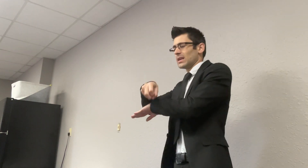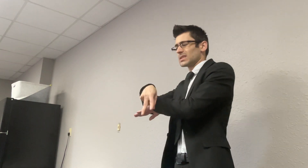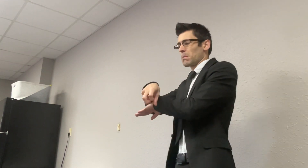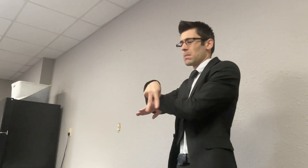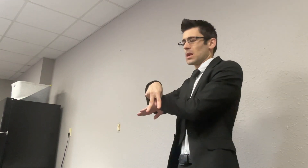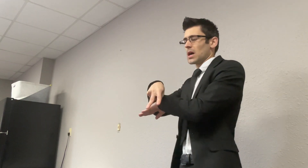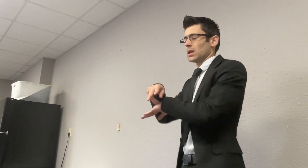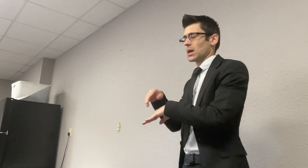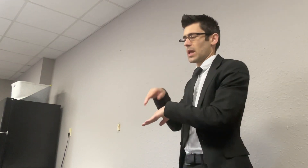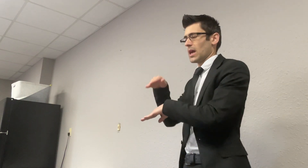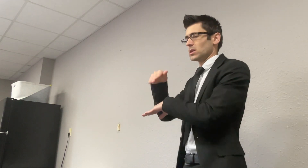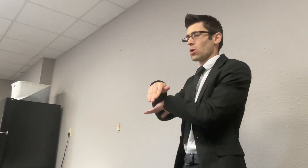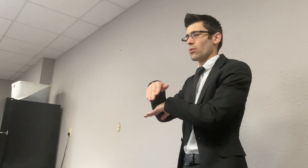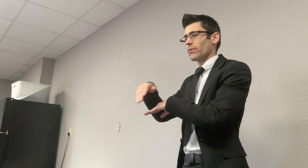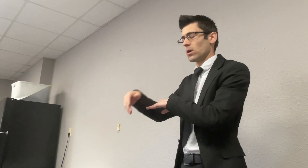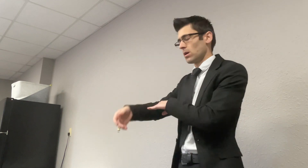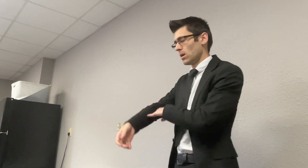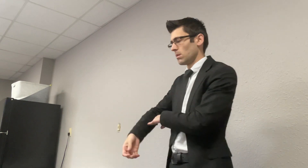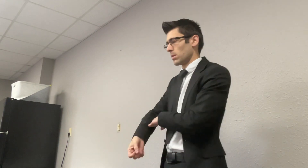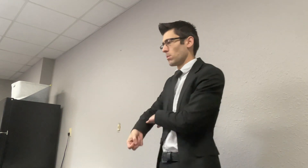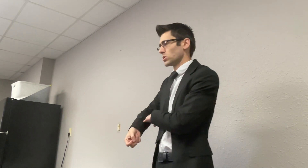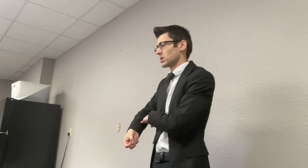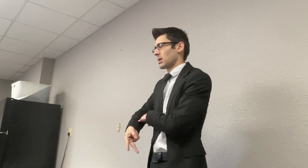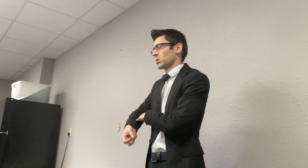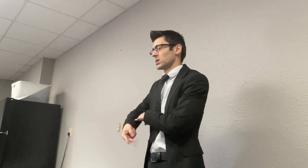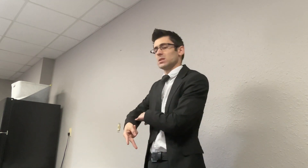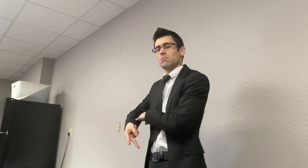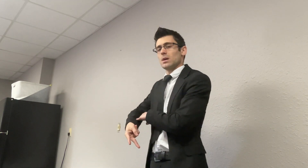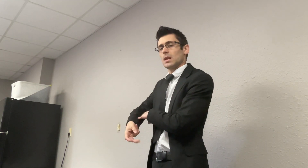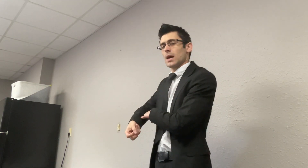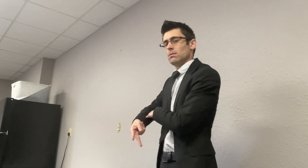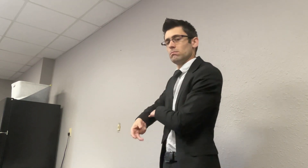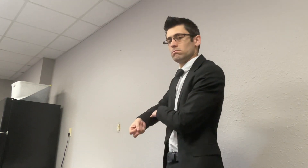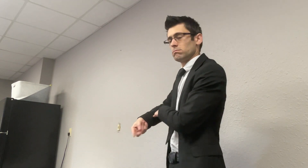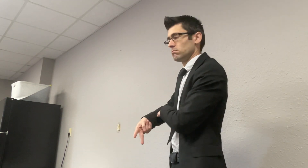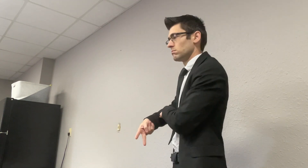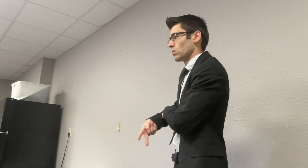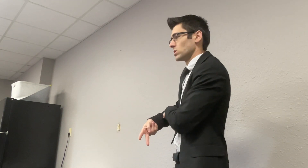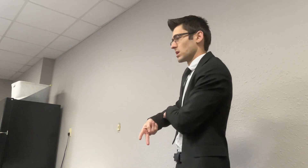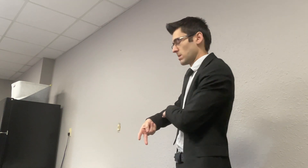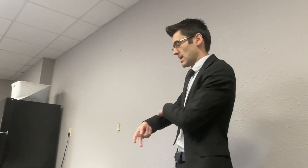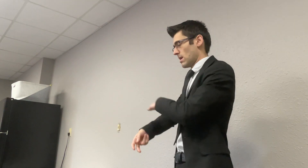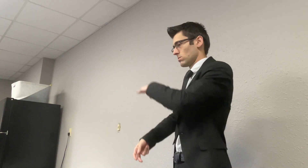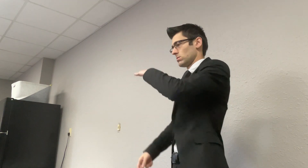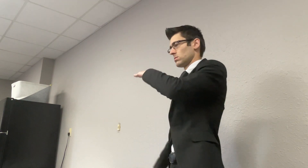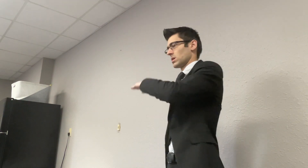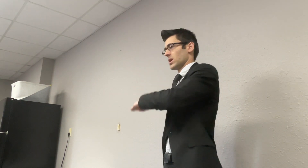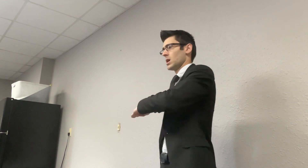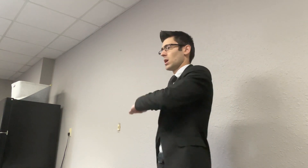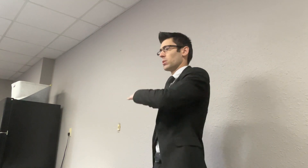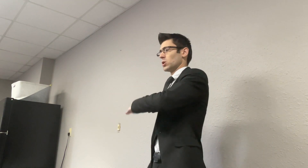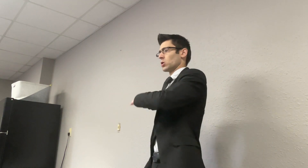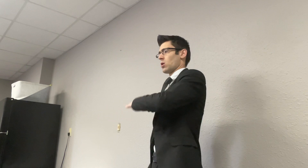like midnight, kind of hangs over, but most of the time you're going to see midnight. It's going to be down, okay. But your arm,